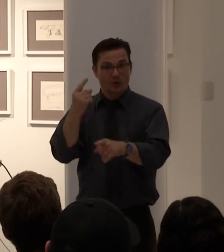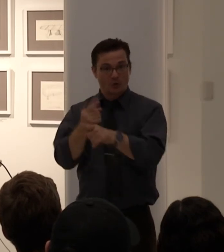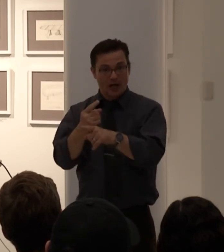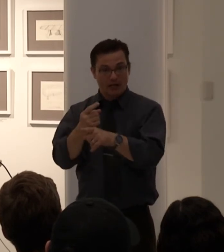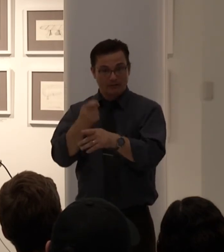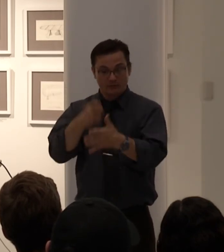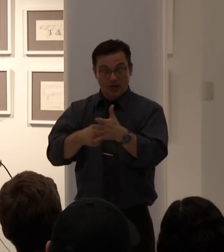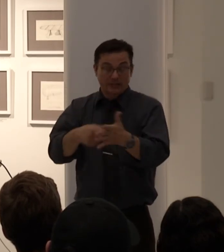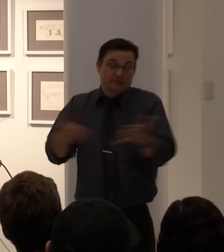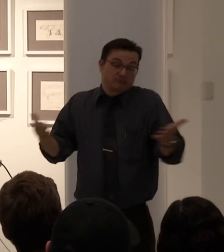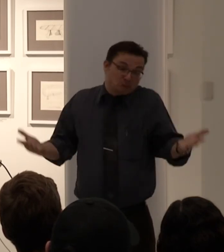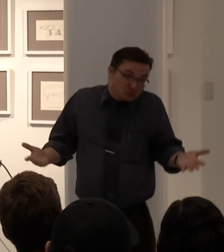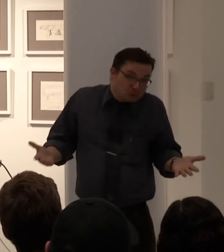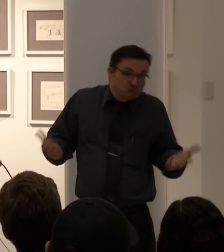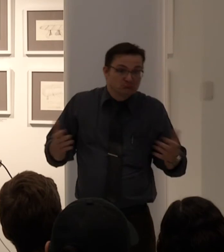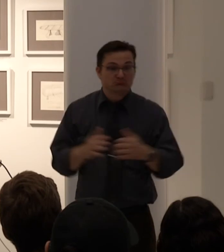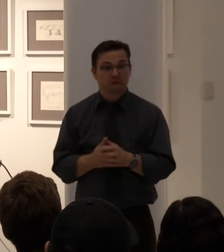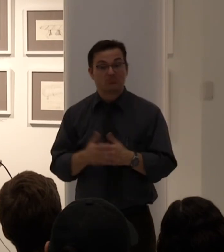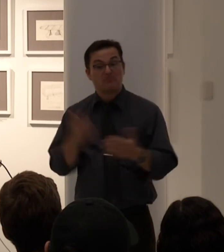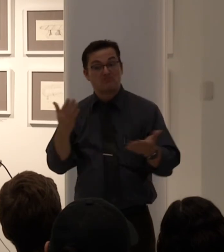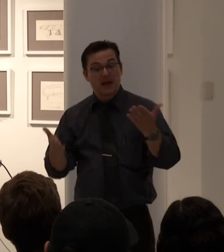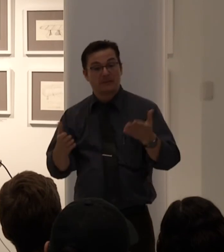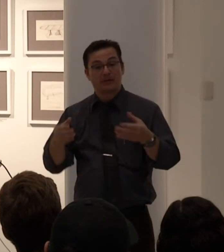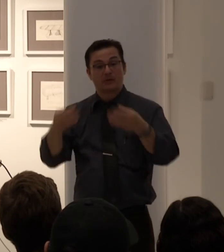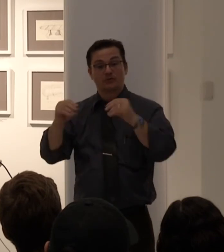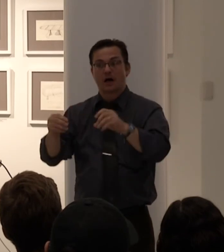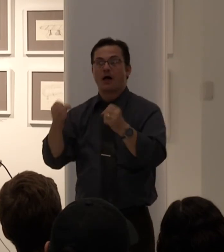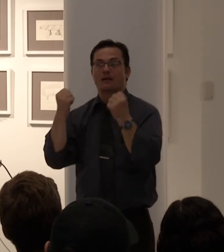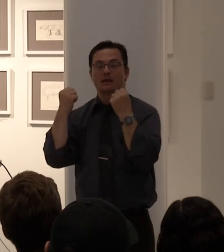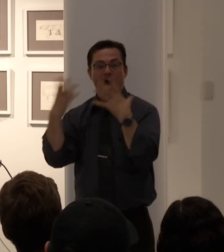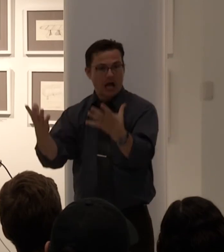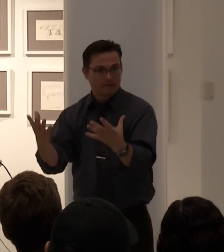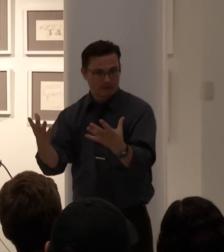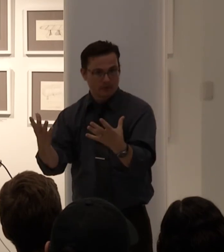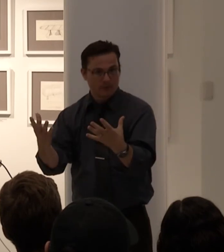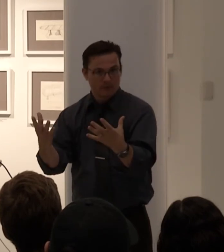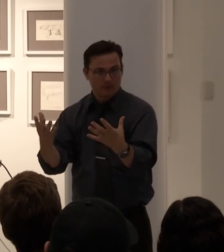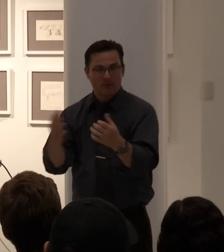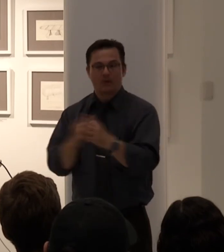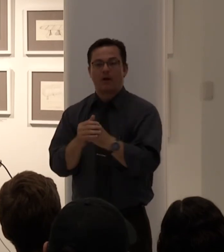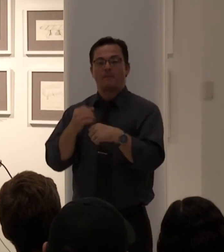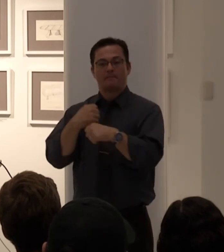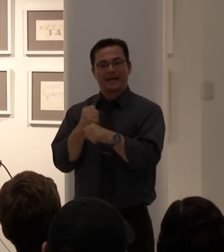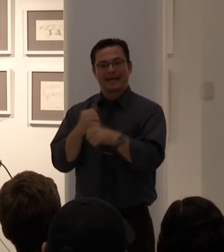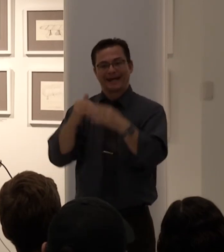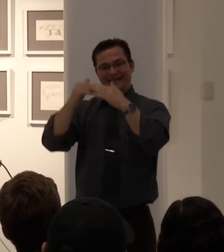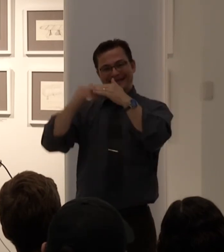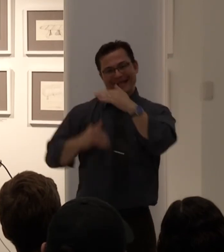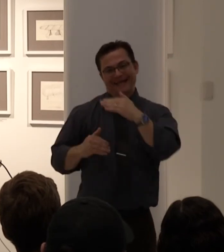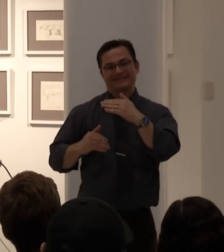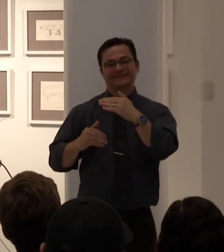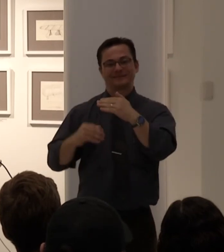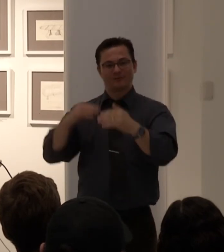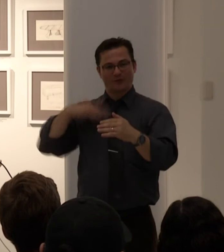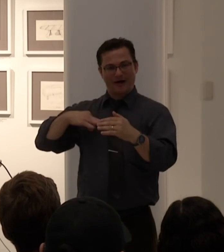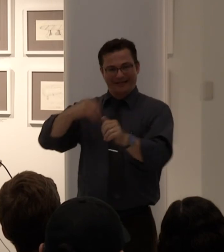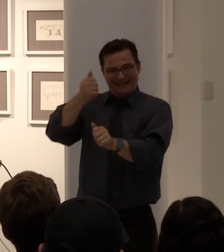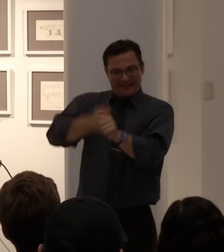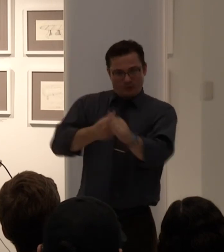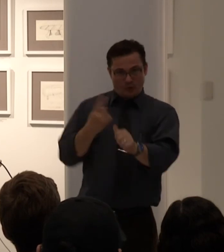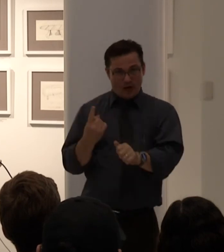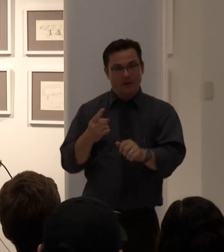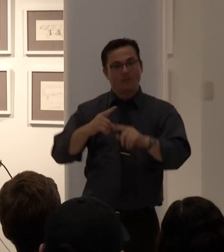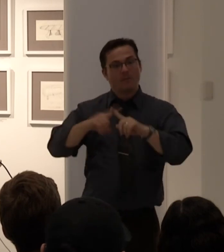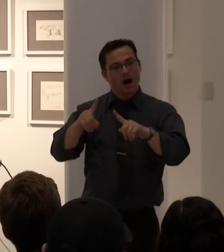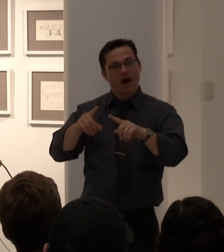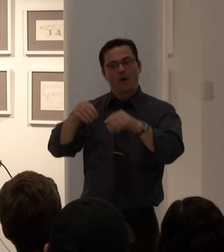price, maybe we'll sell a large quantity, making less margin on each one, but